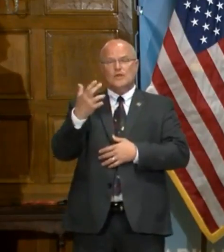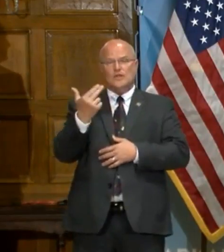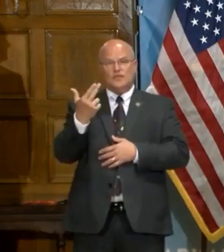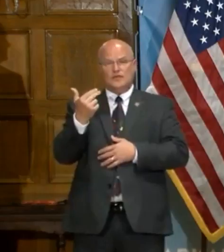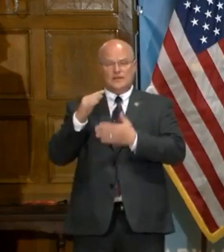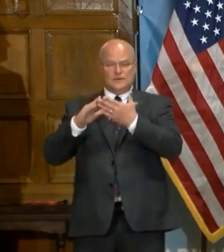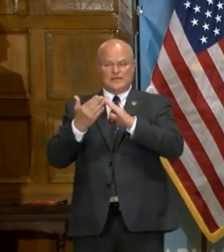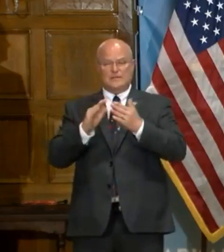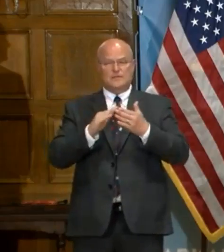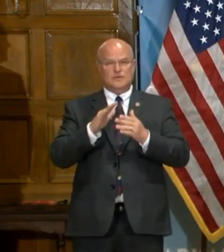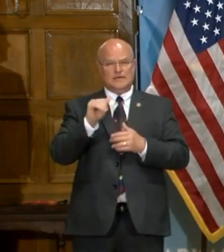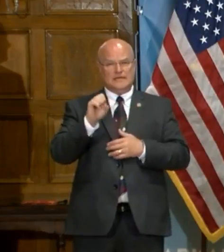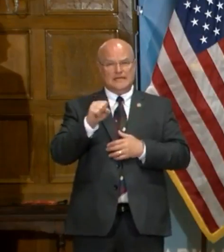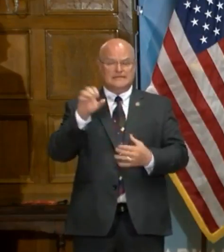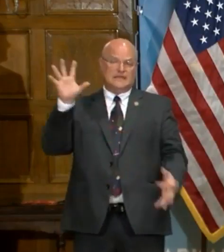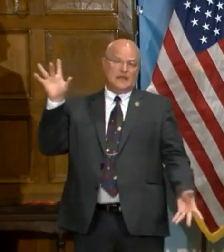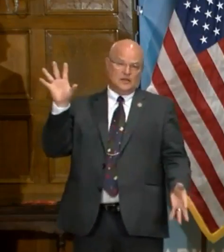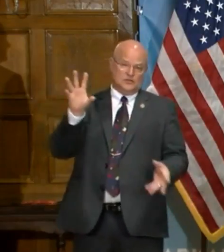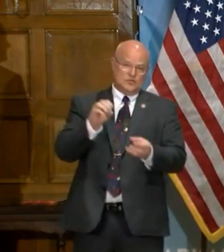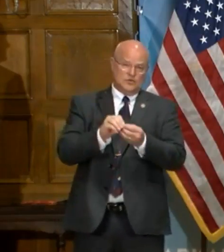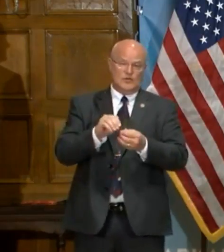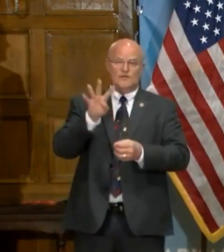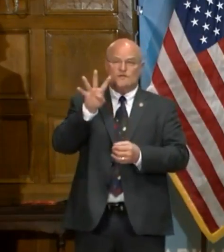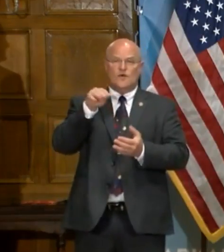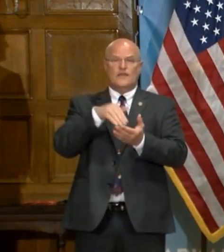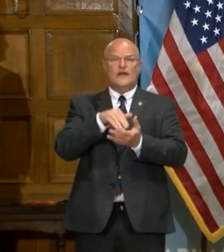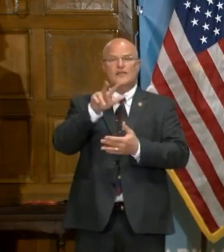113 were community cases. Our total then is